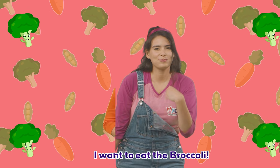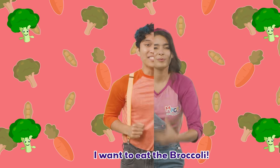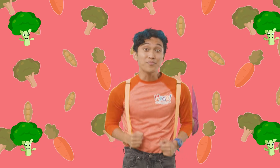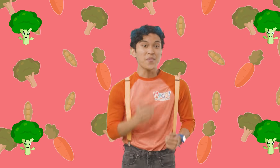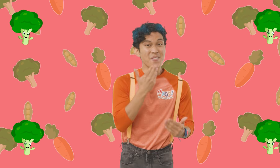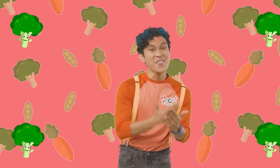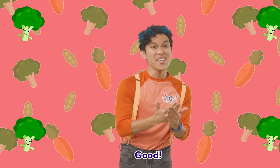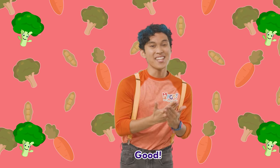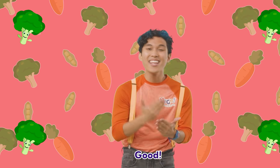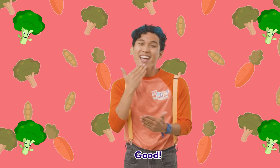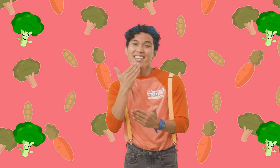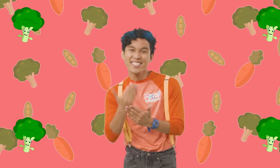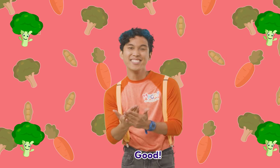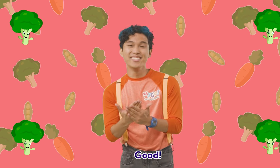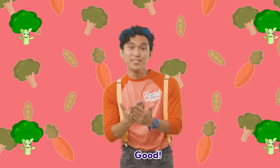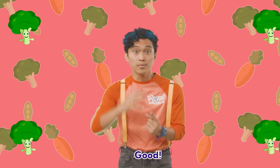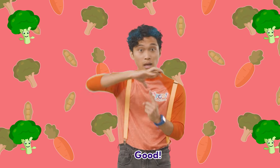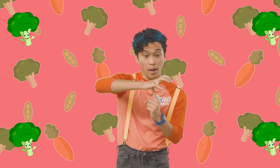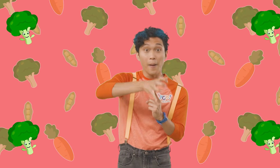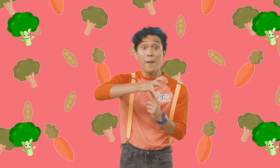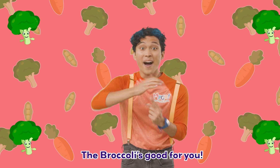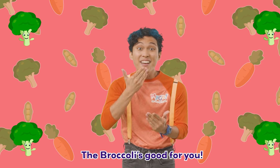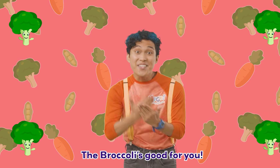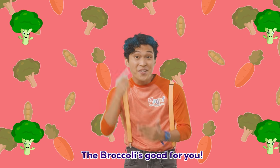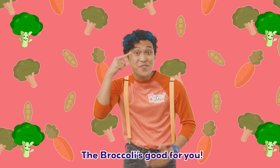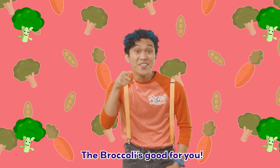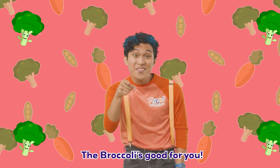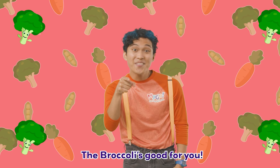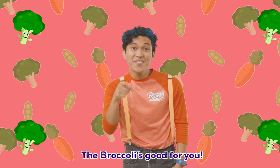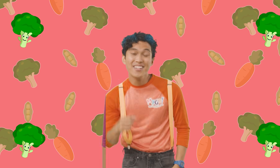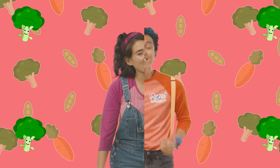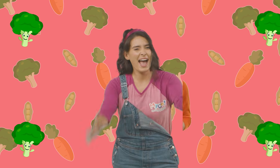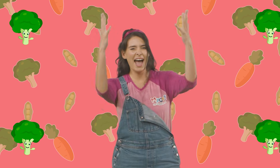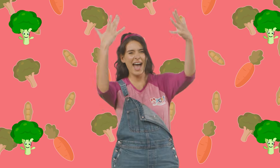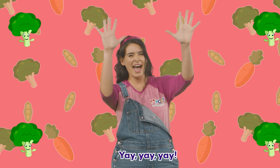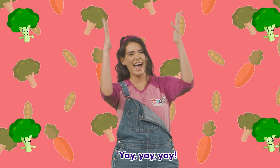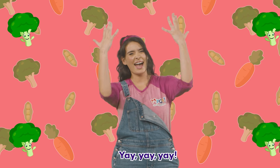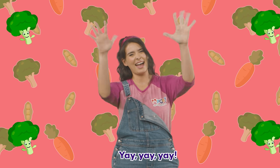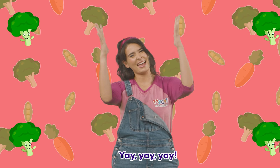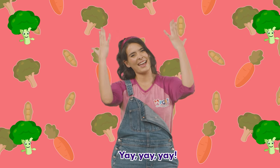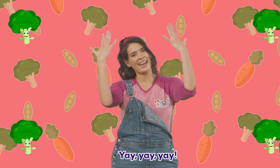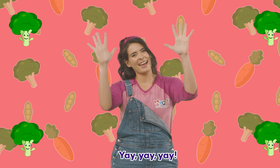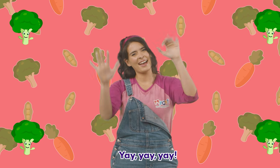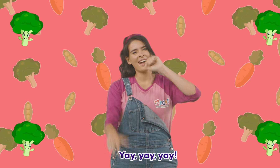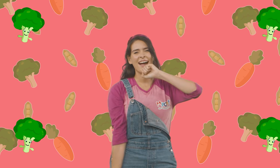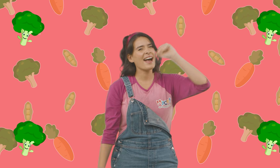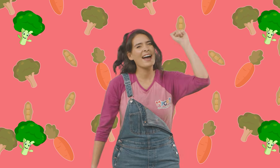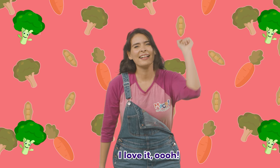broccoli. Good, the broccoli's good for you. Yay, yay, yay, I